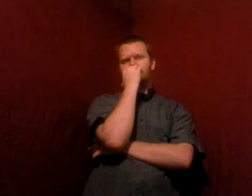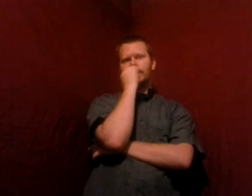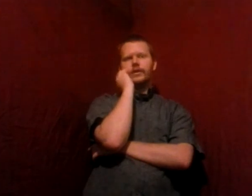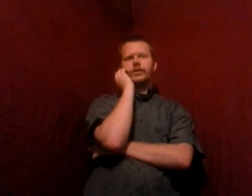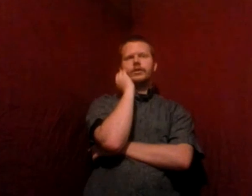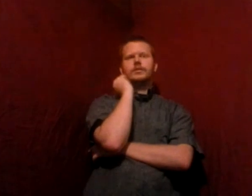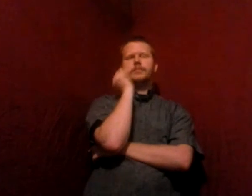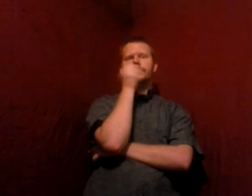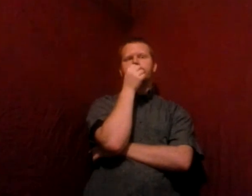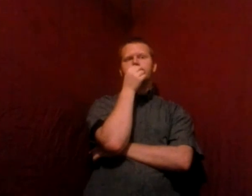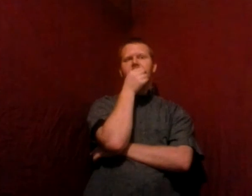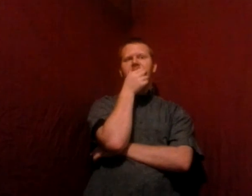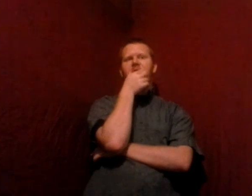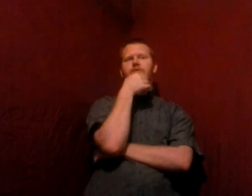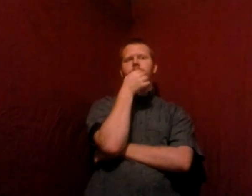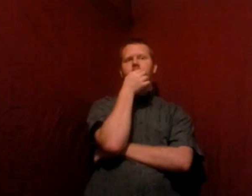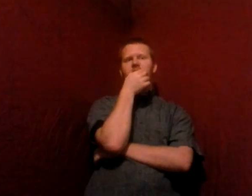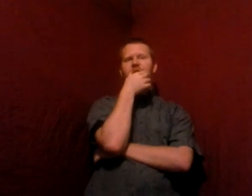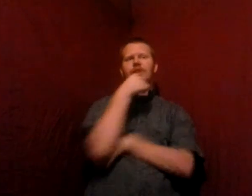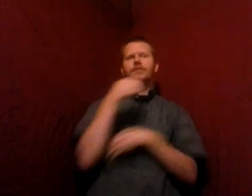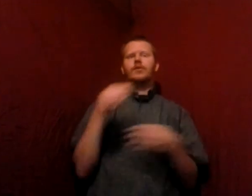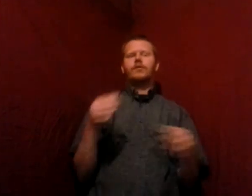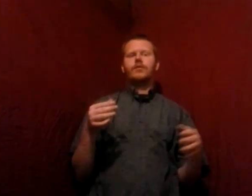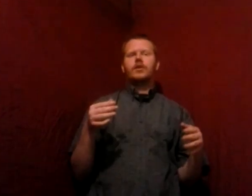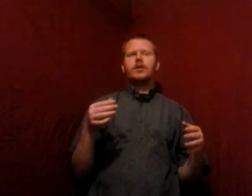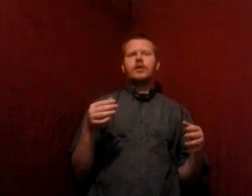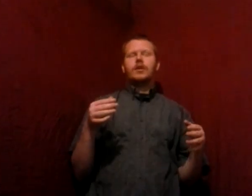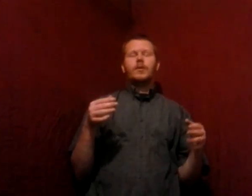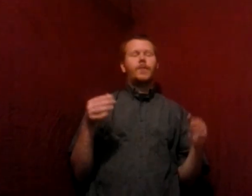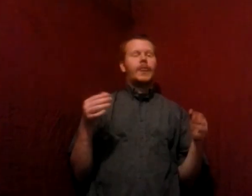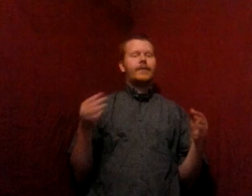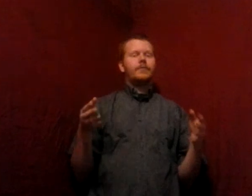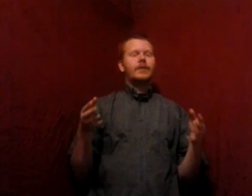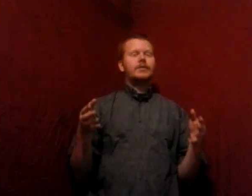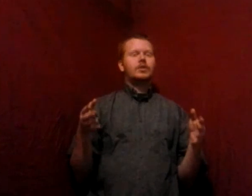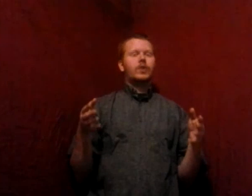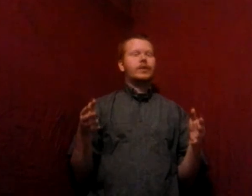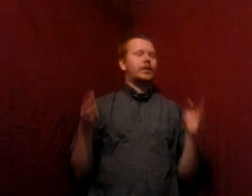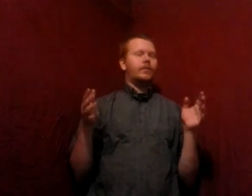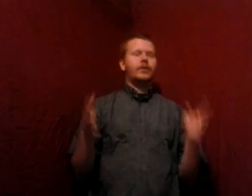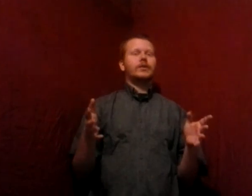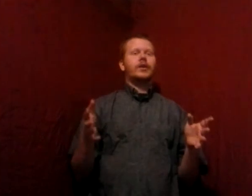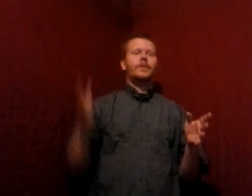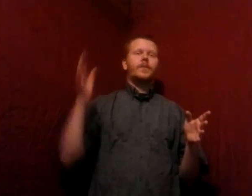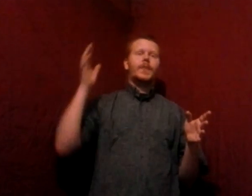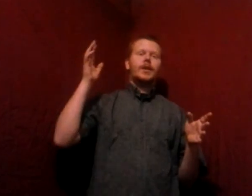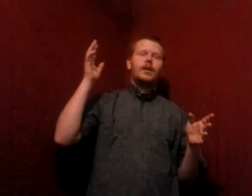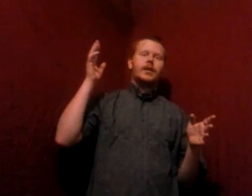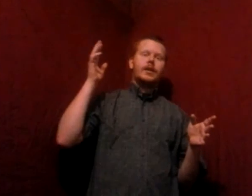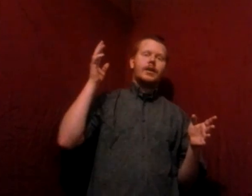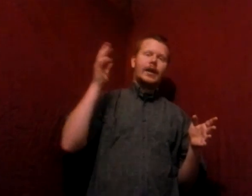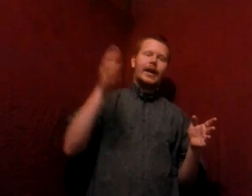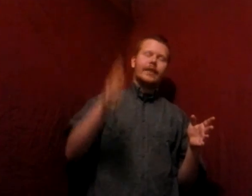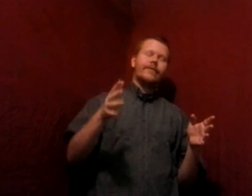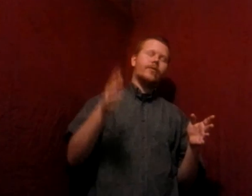the philosophy is something else uh if you and i mentioned this twice i'm really sorry i if